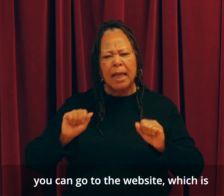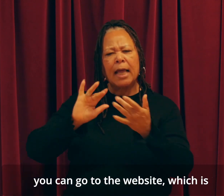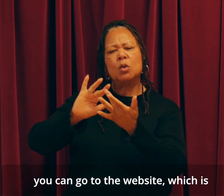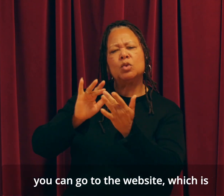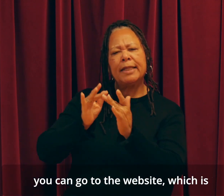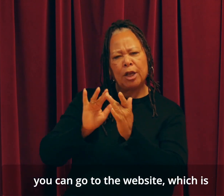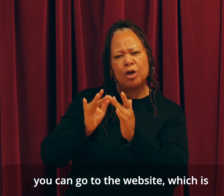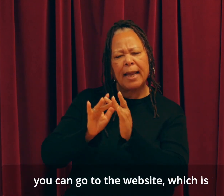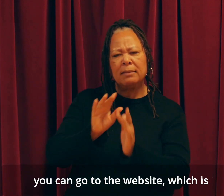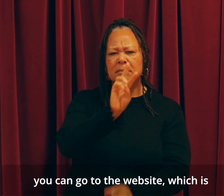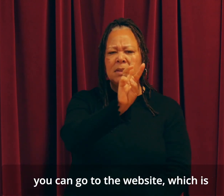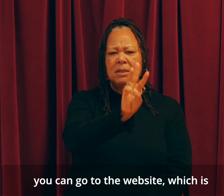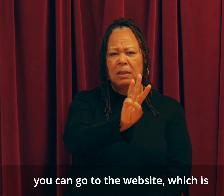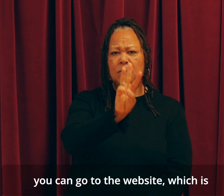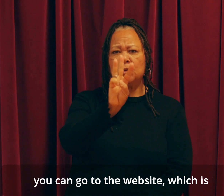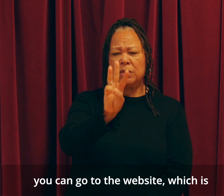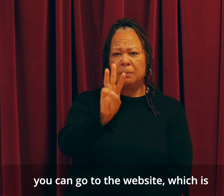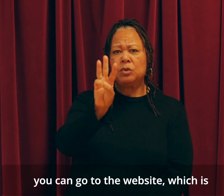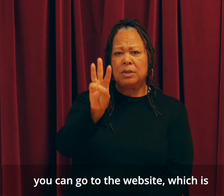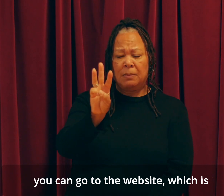you can go to the website, which is